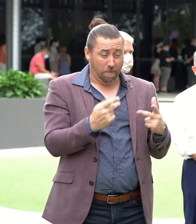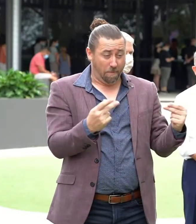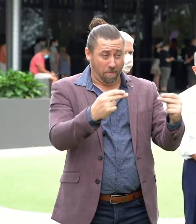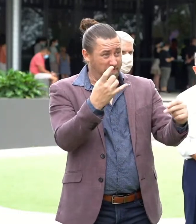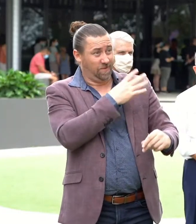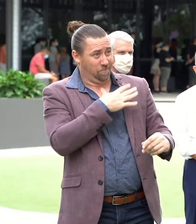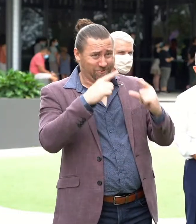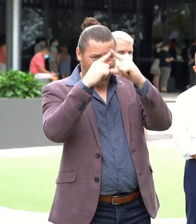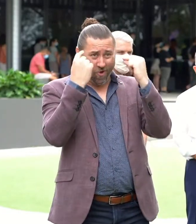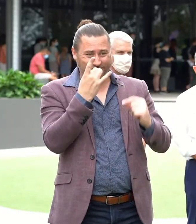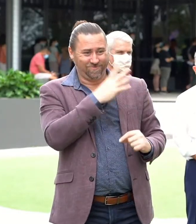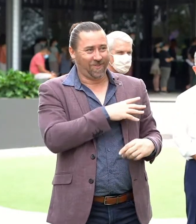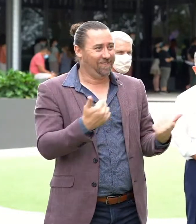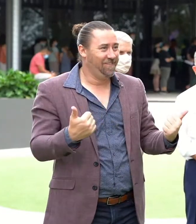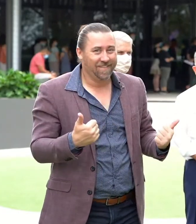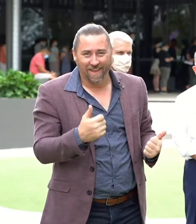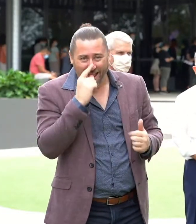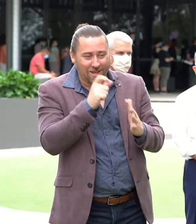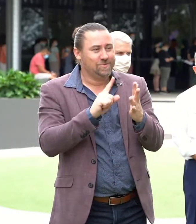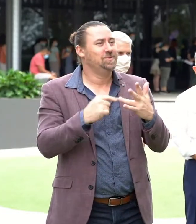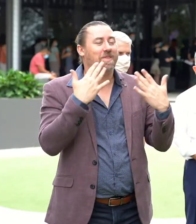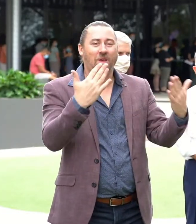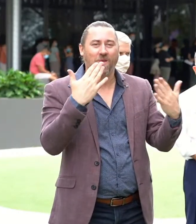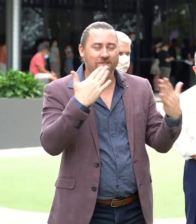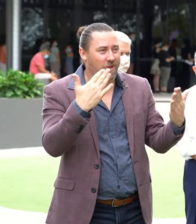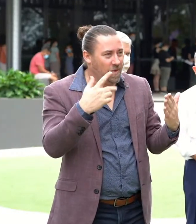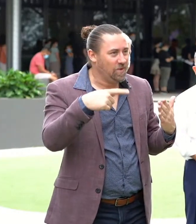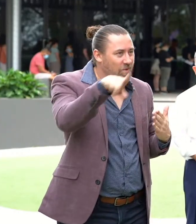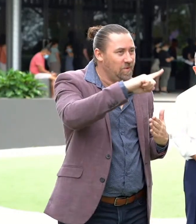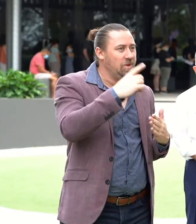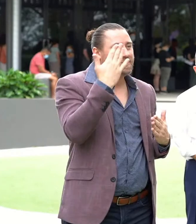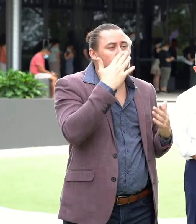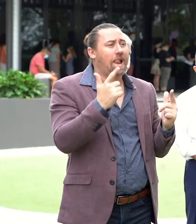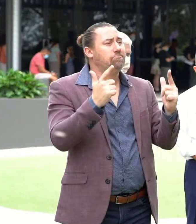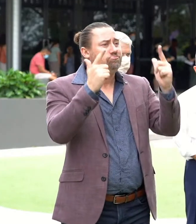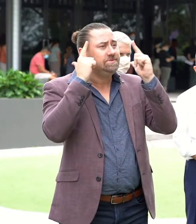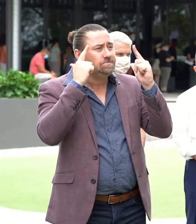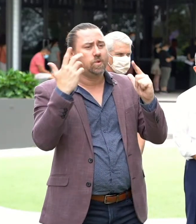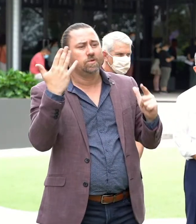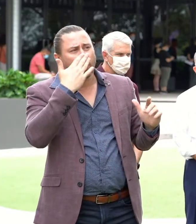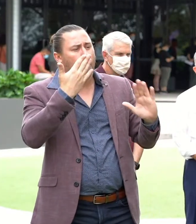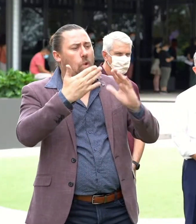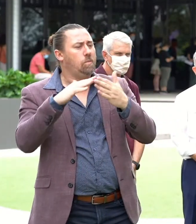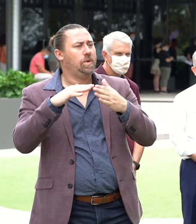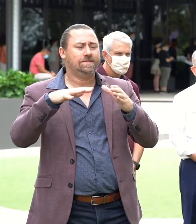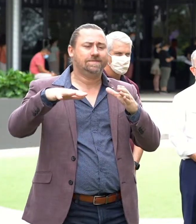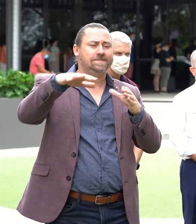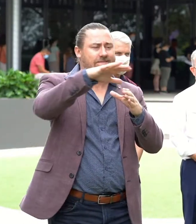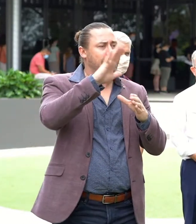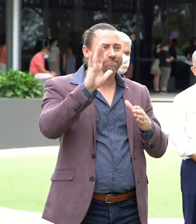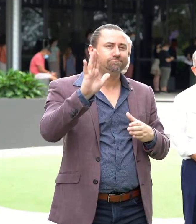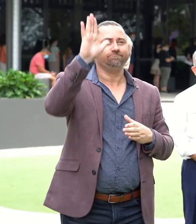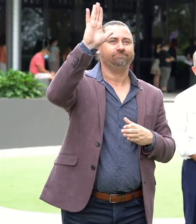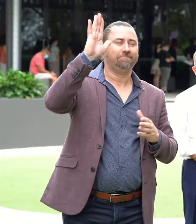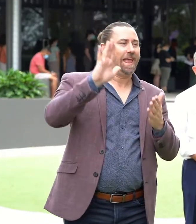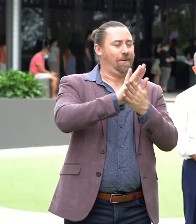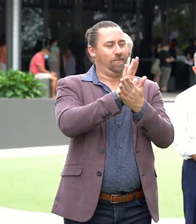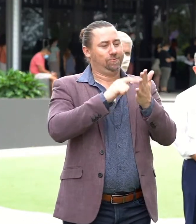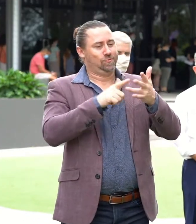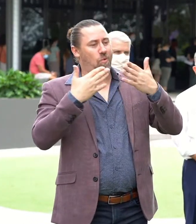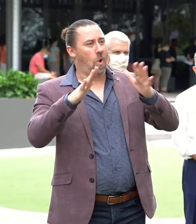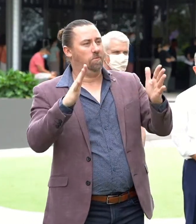for people wanting to get vaccinated. So thank you to all of the school principals and the school communities for opening up their wonderful halls